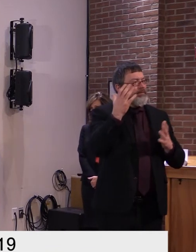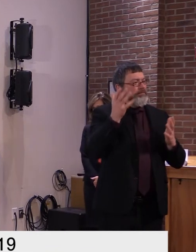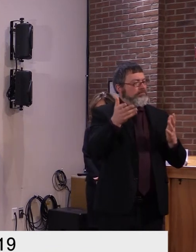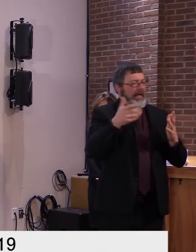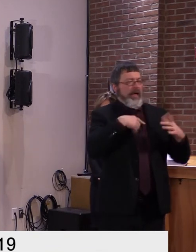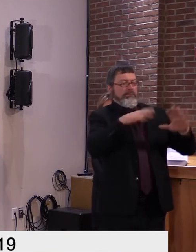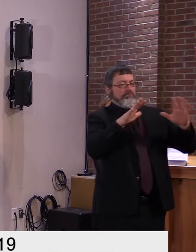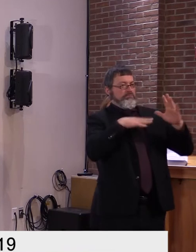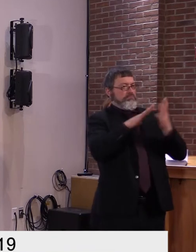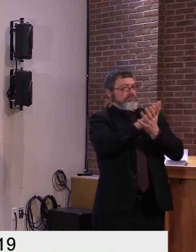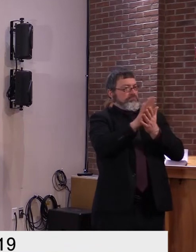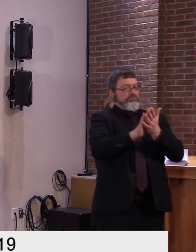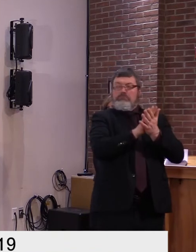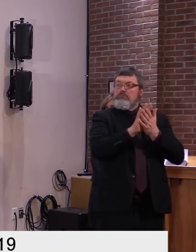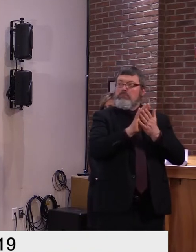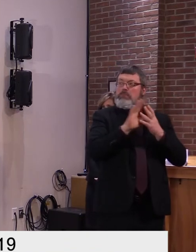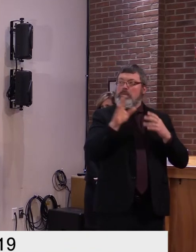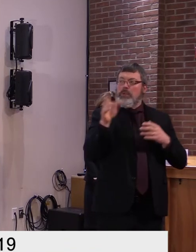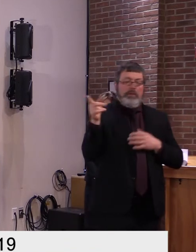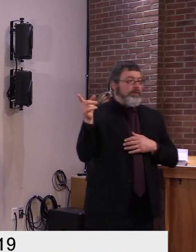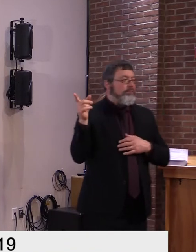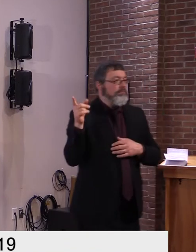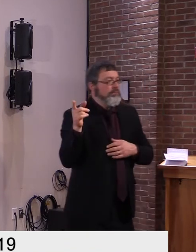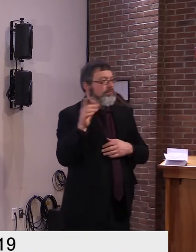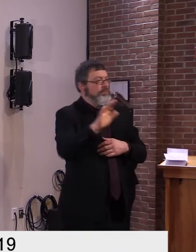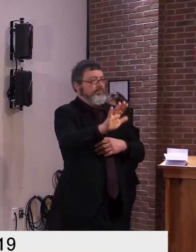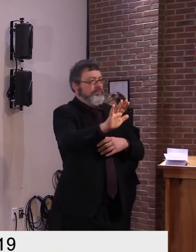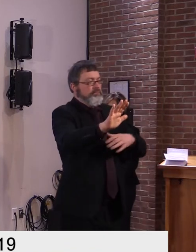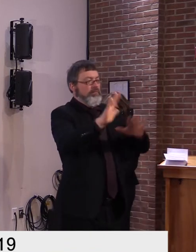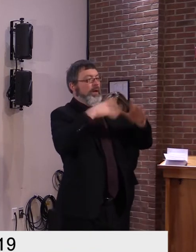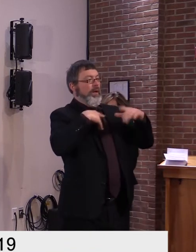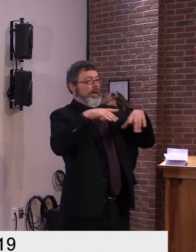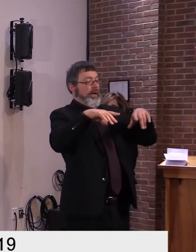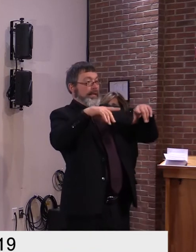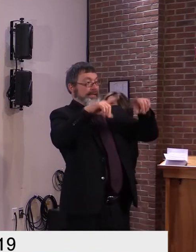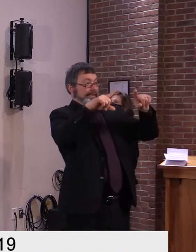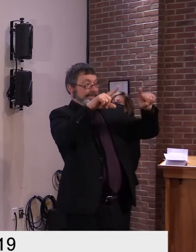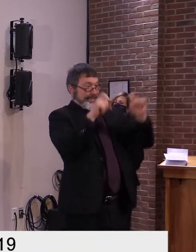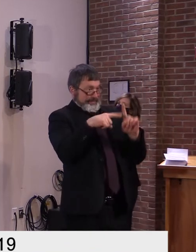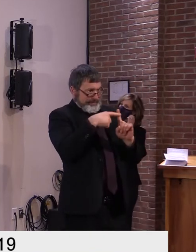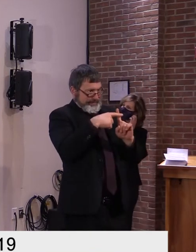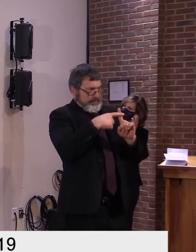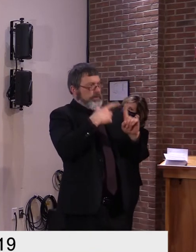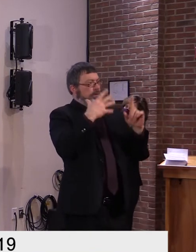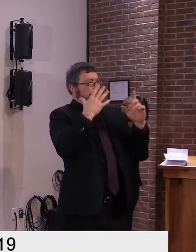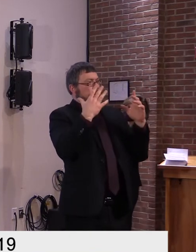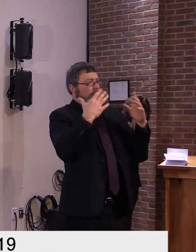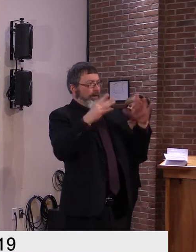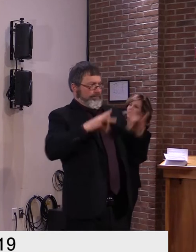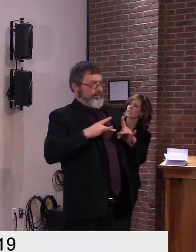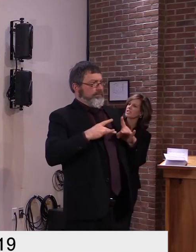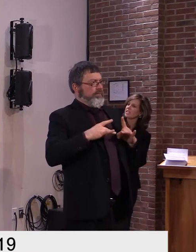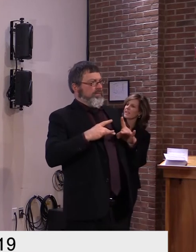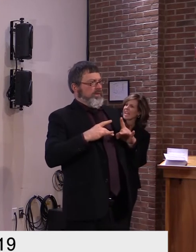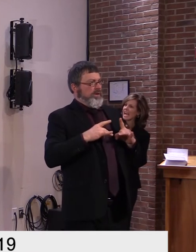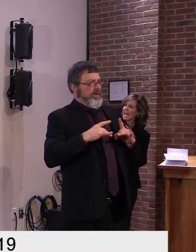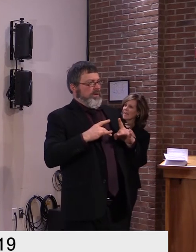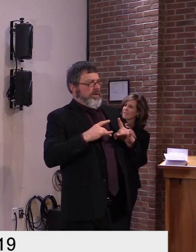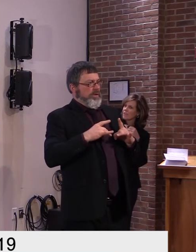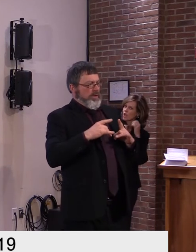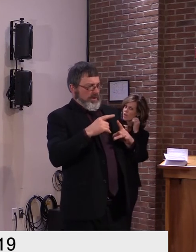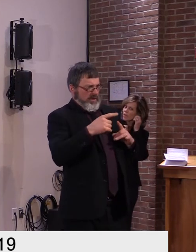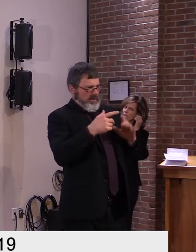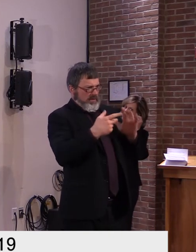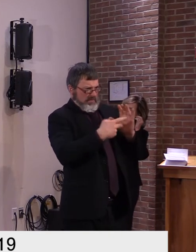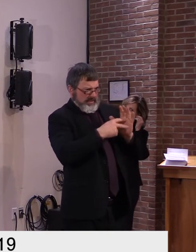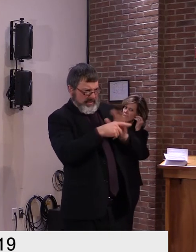they tested positive just because they wanted to be tested before they came to Vermont? Is that? No, I believe this